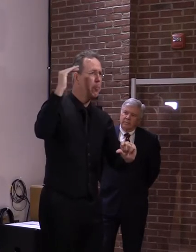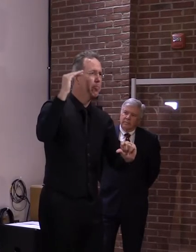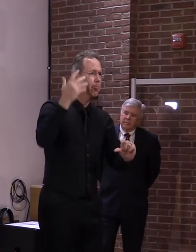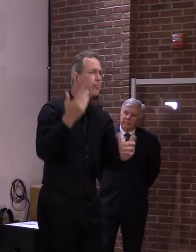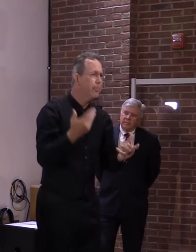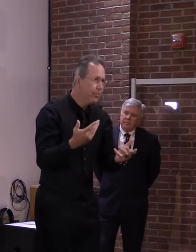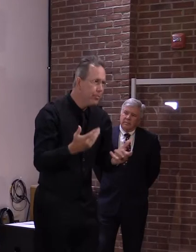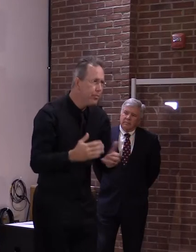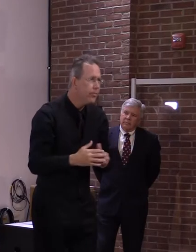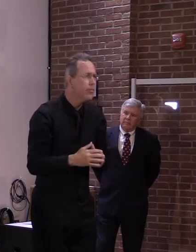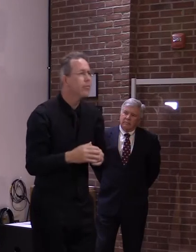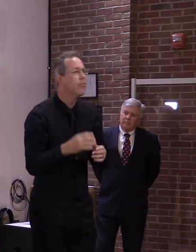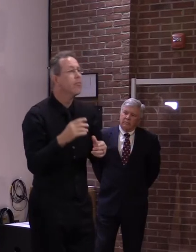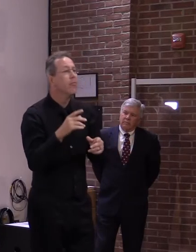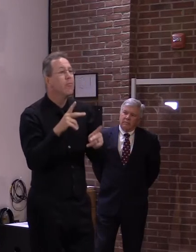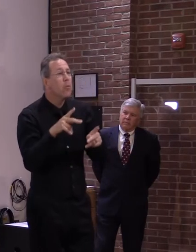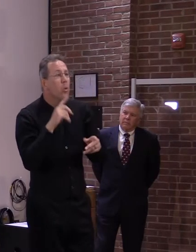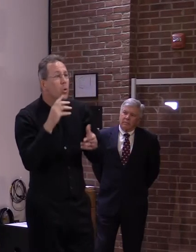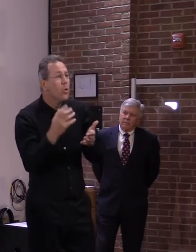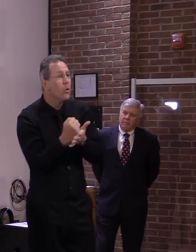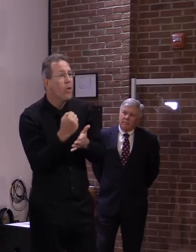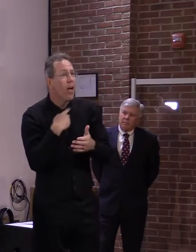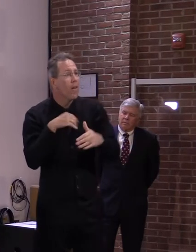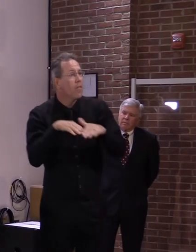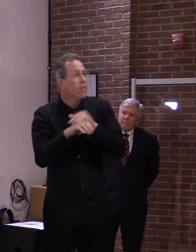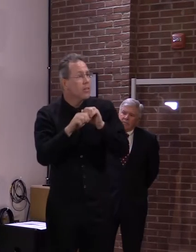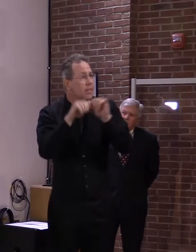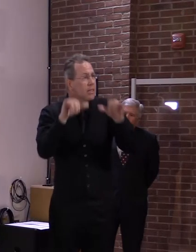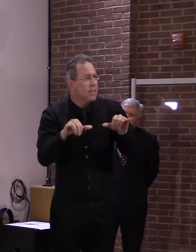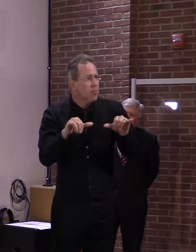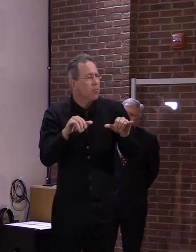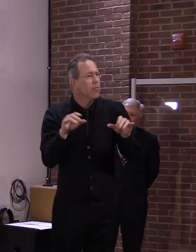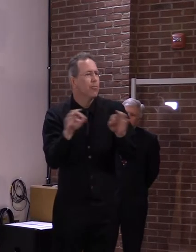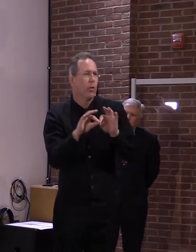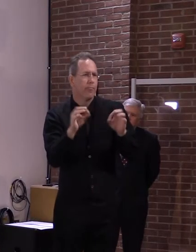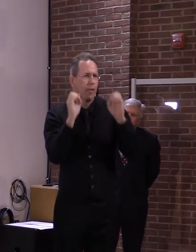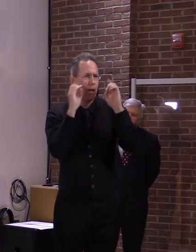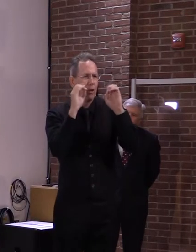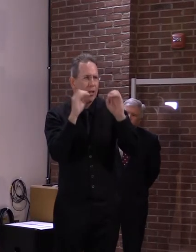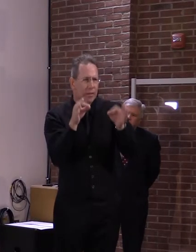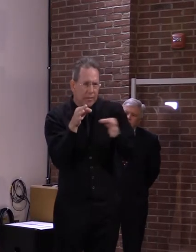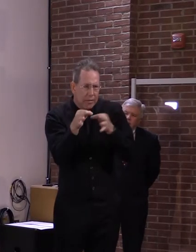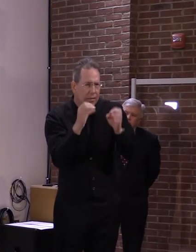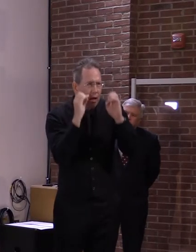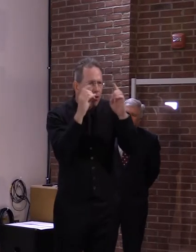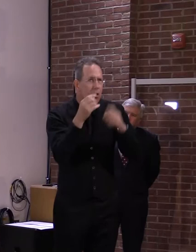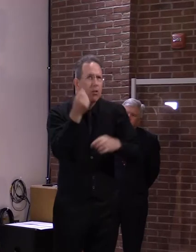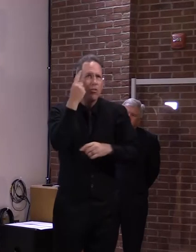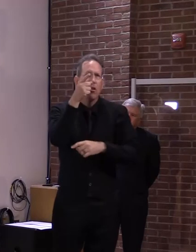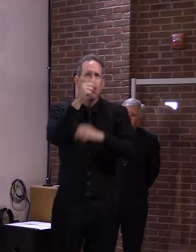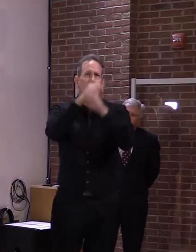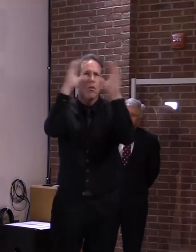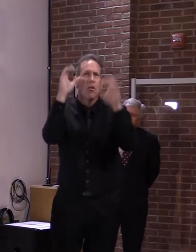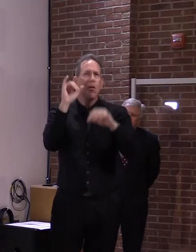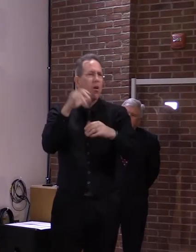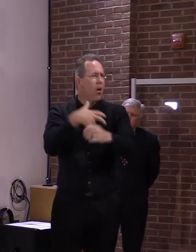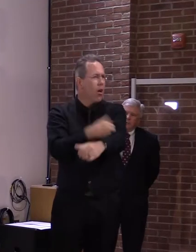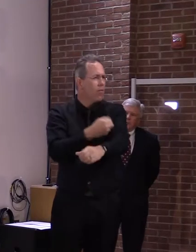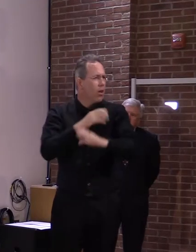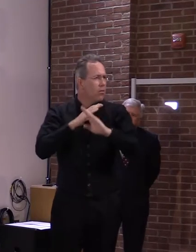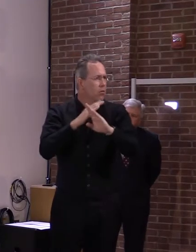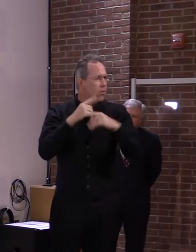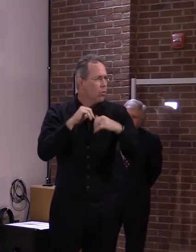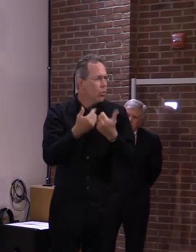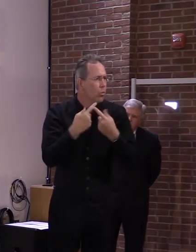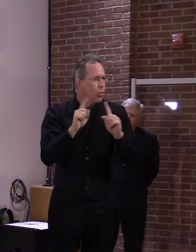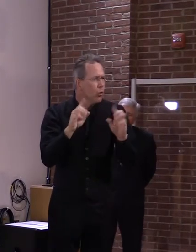need to really be educated about the fact that nothing in there implies cause and effect relationships.